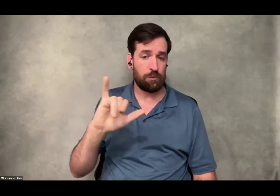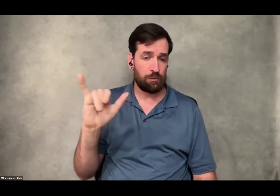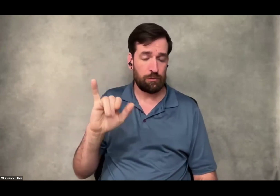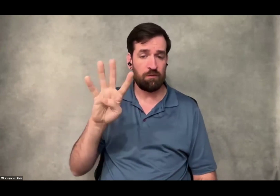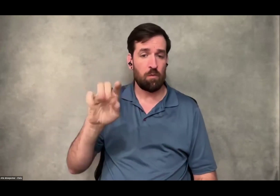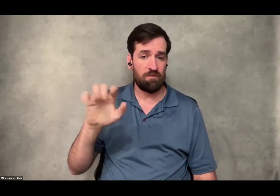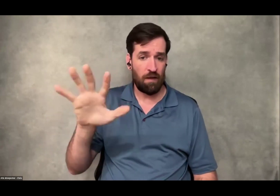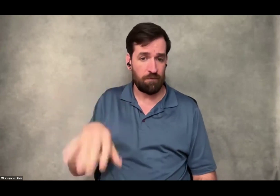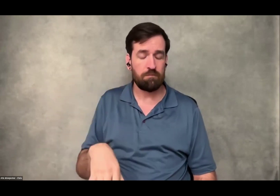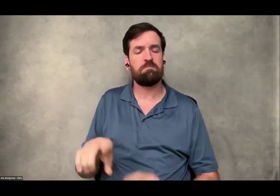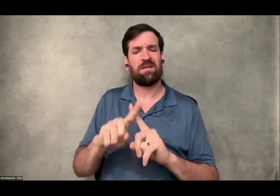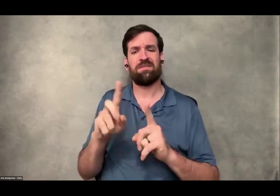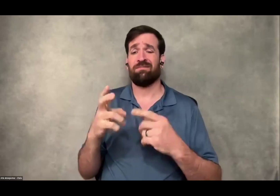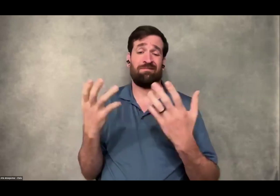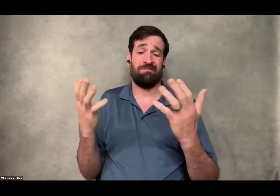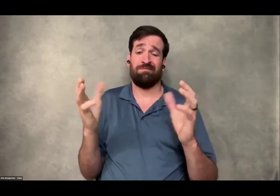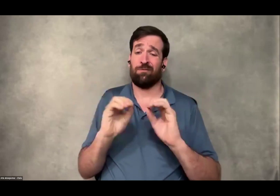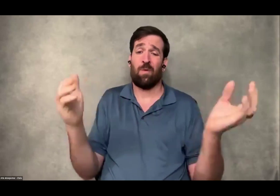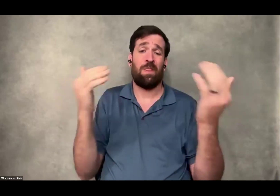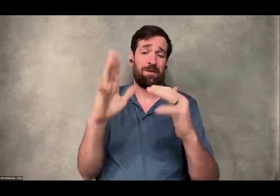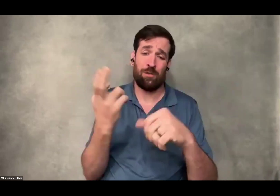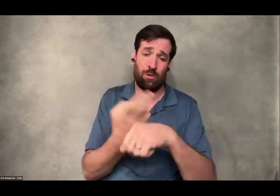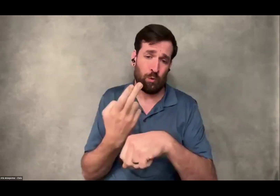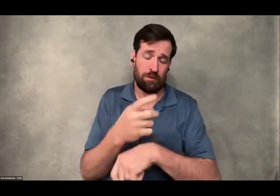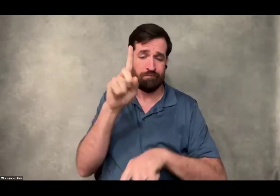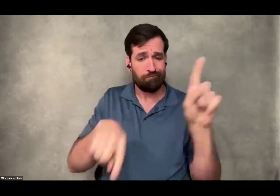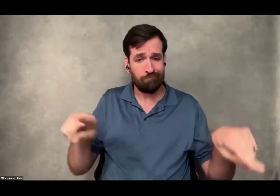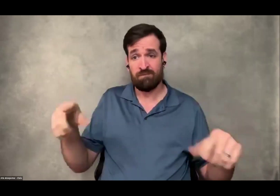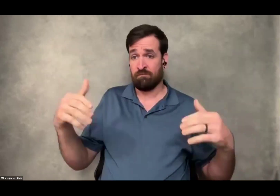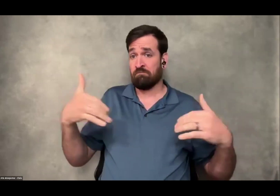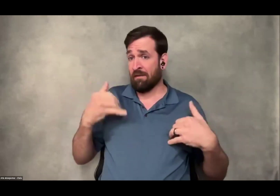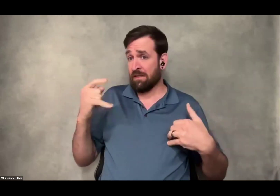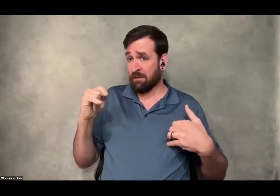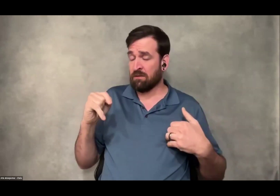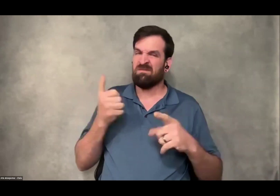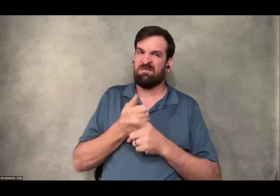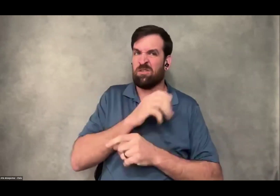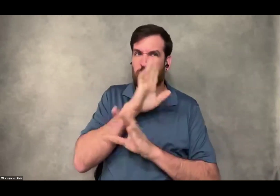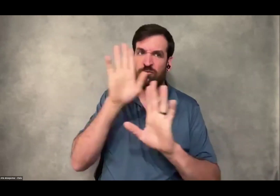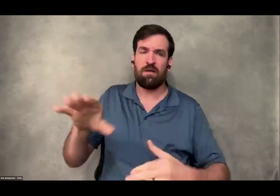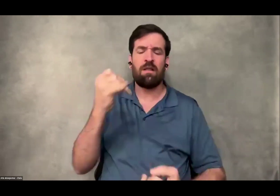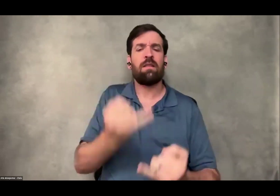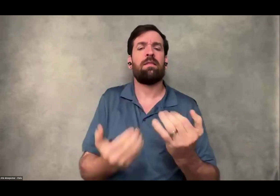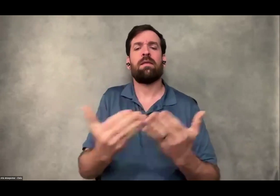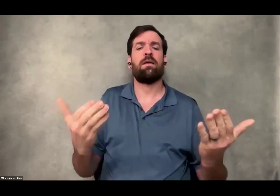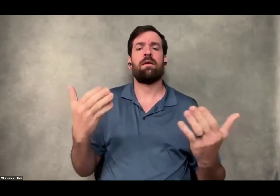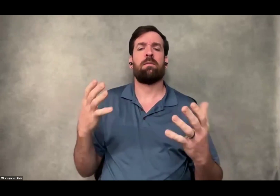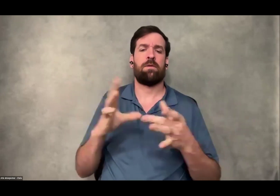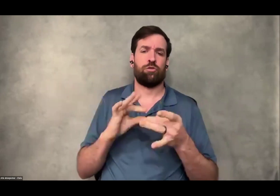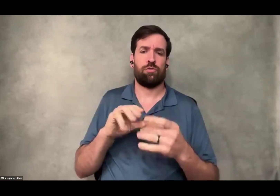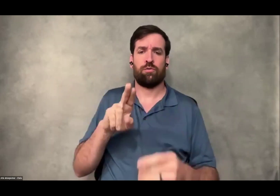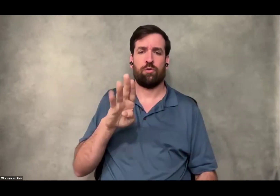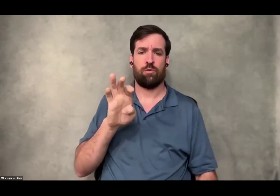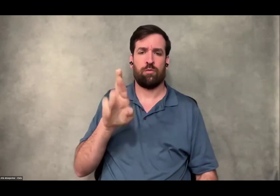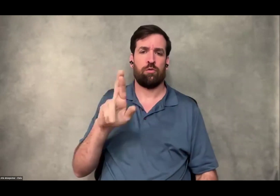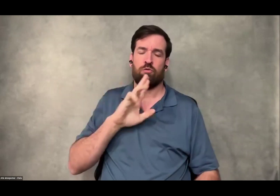But there's usage limits, and it's just, so if you have it, it's great. And one last thing I'd mention is Uber had a great deal